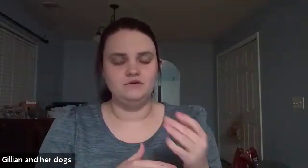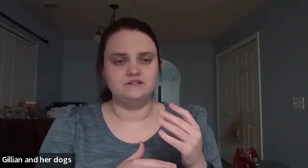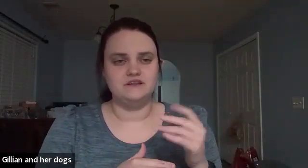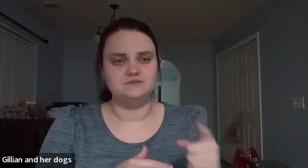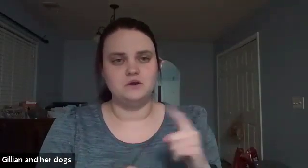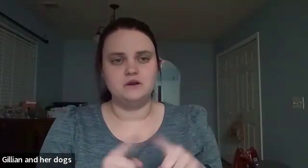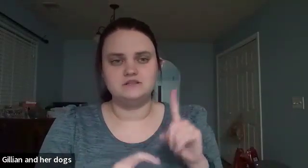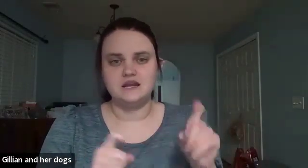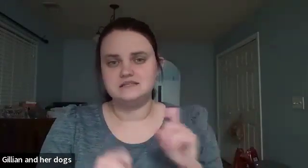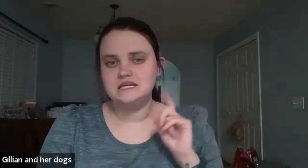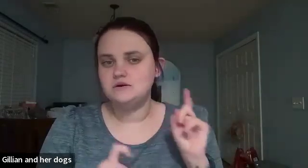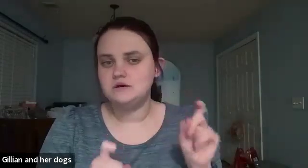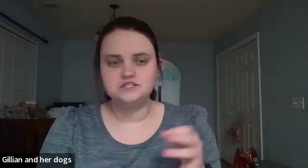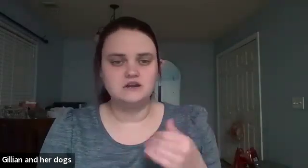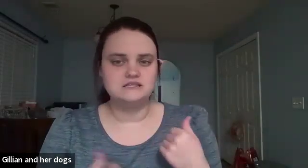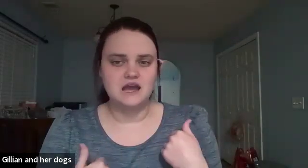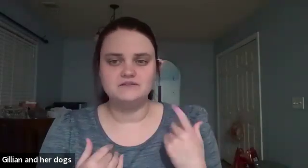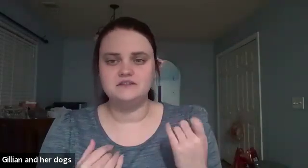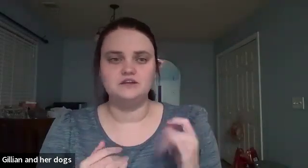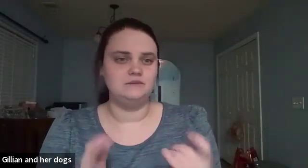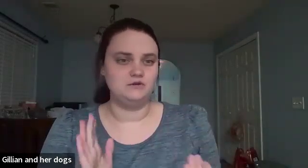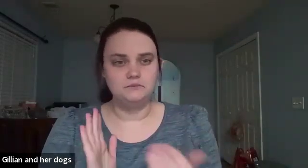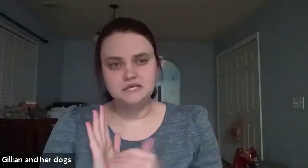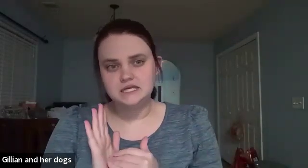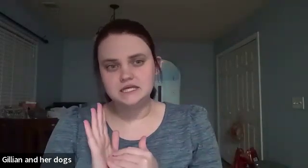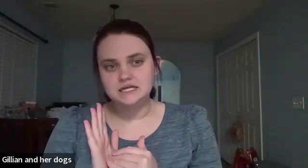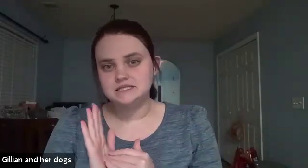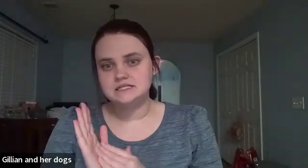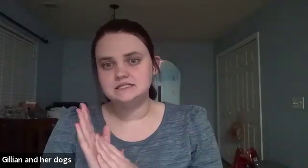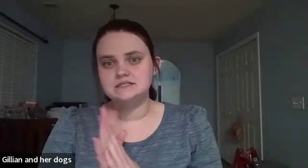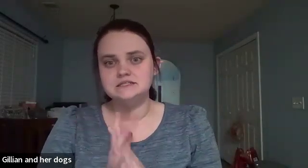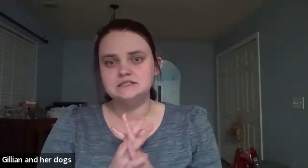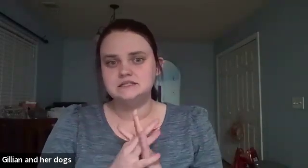move on to the next part. But I was going to ask any questions you guys have, anything you need me to repeat.